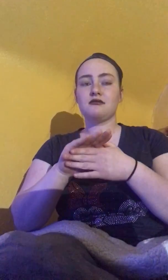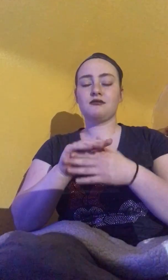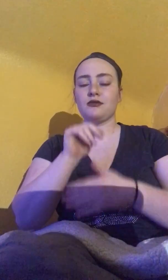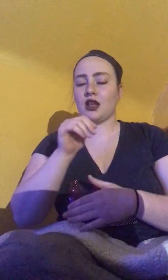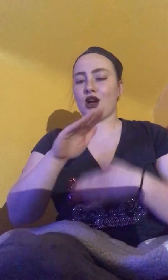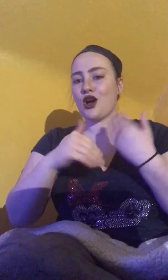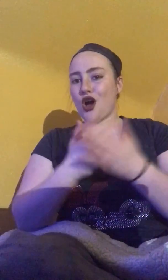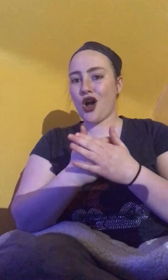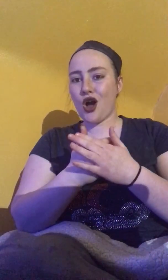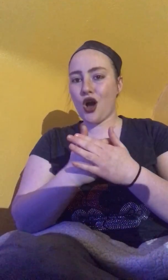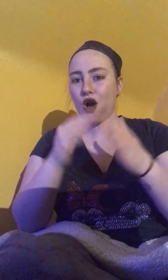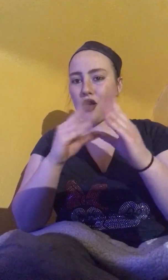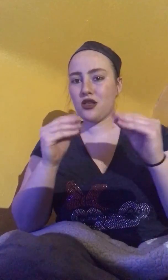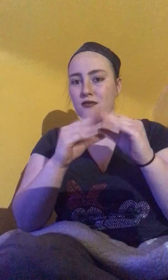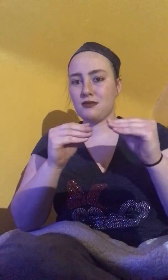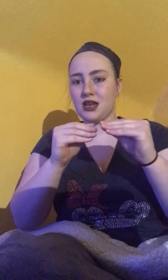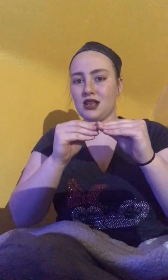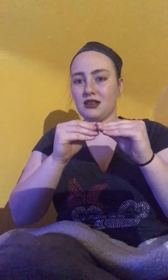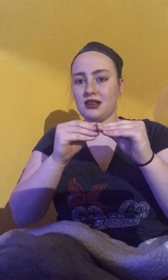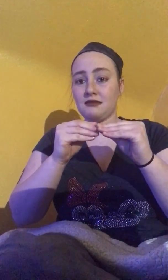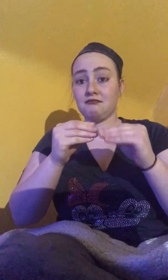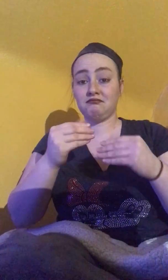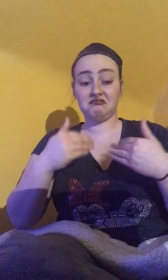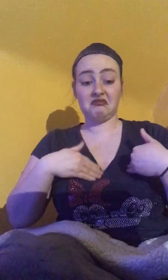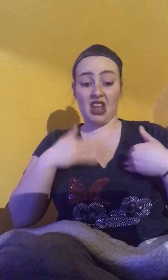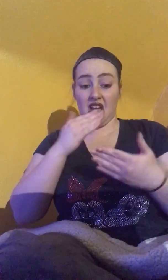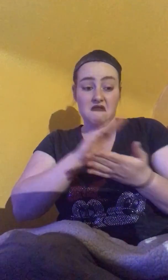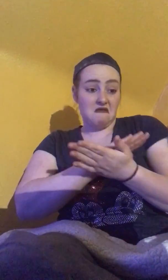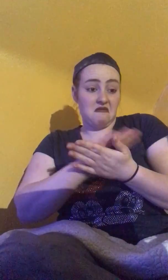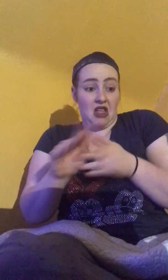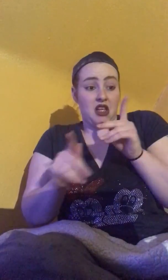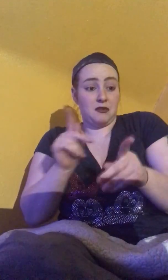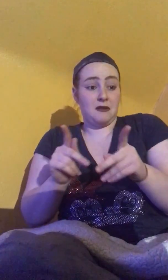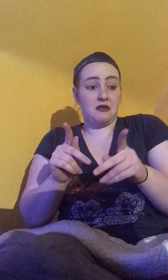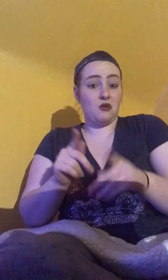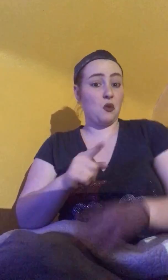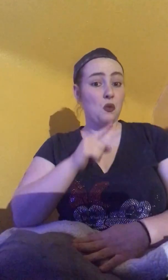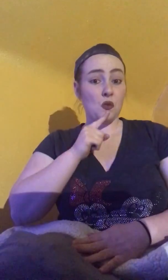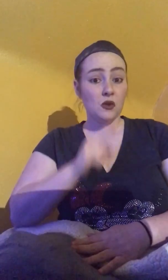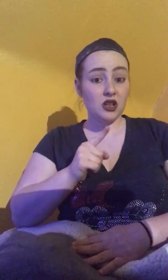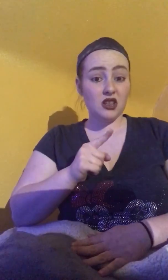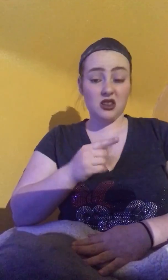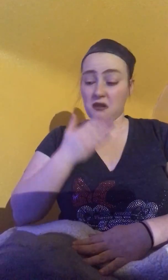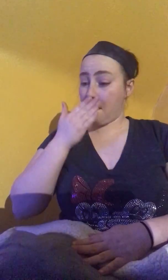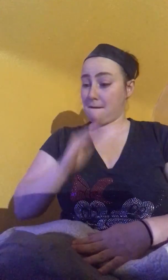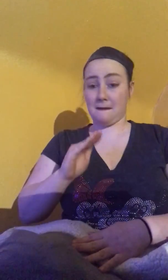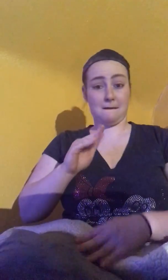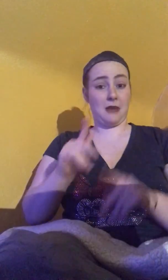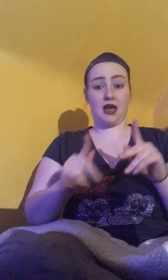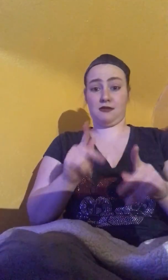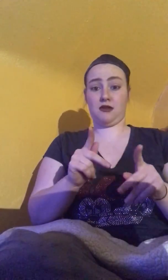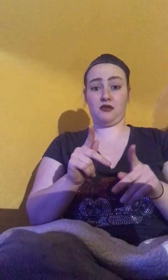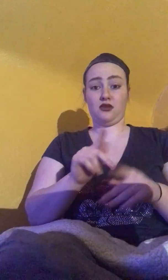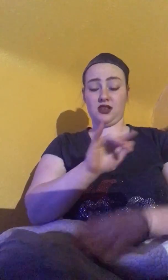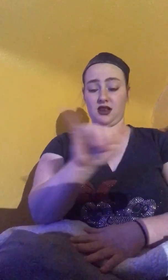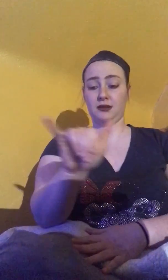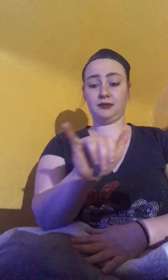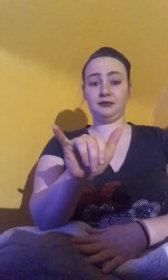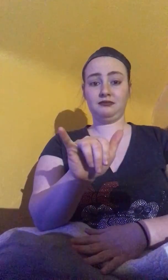just filled with amazing people, because the reality is there's some scumbags in there too. So hopefully by the end of this video, I'll be able to